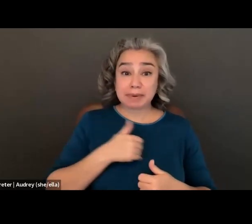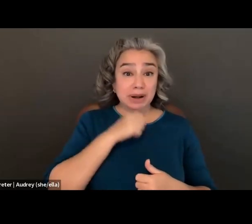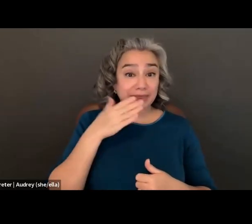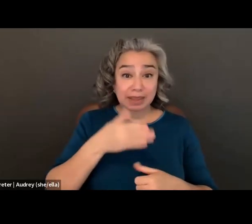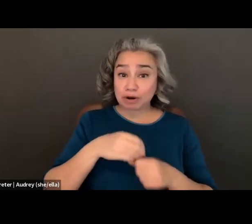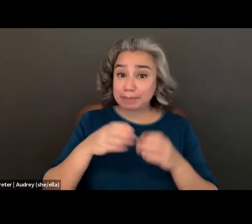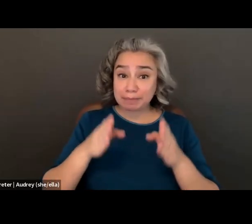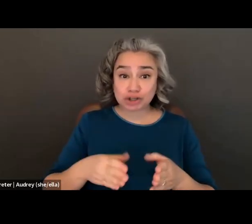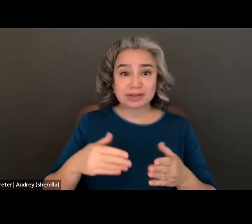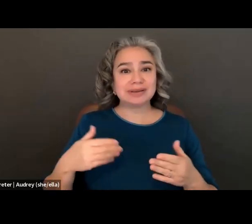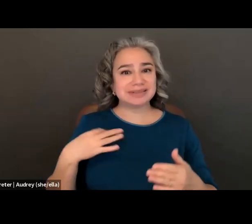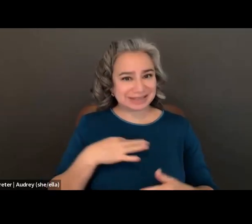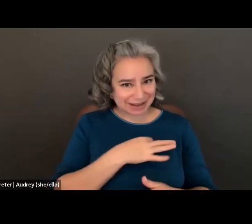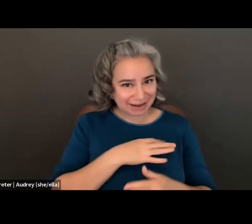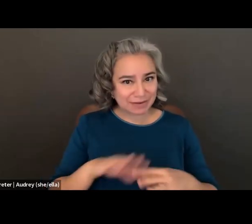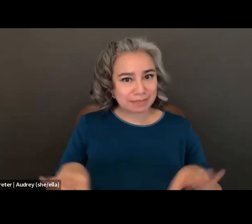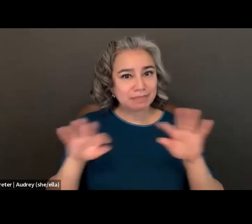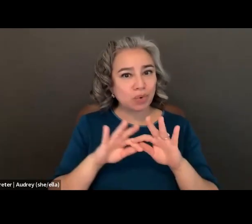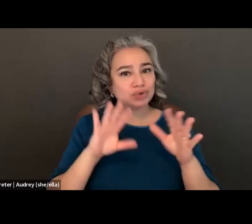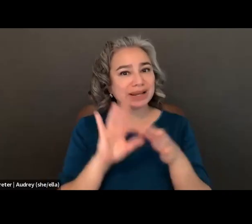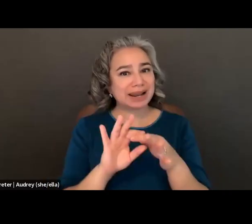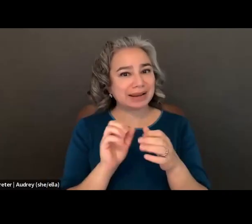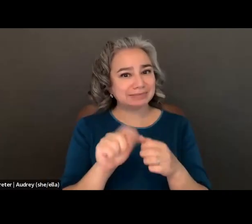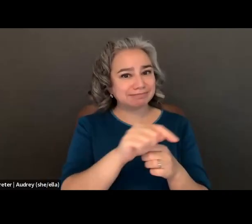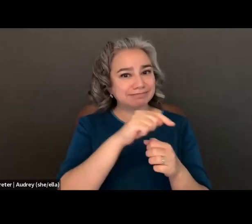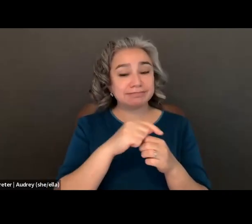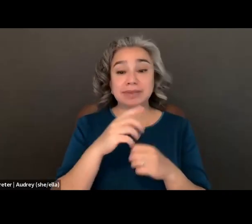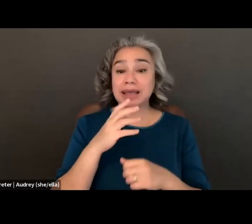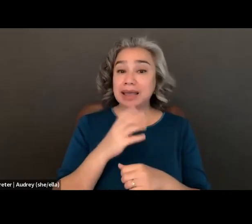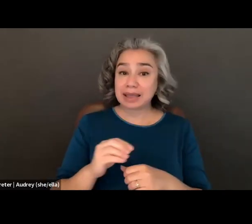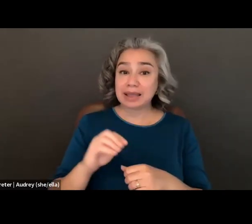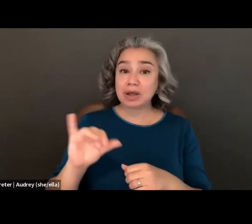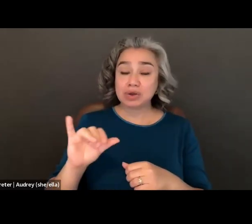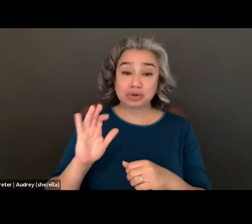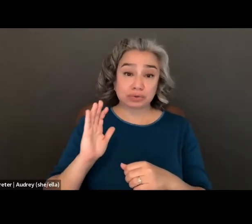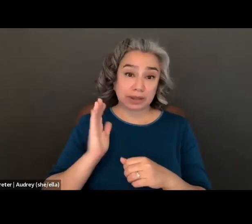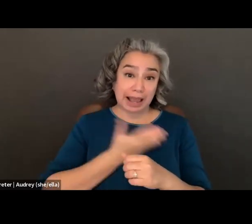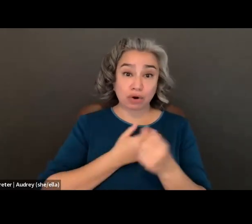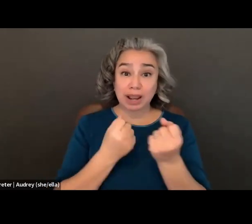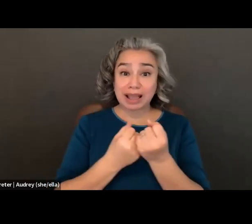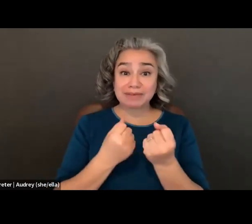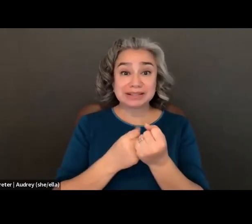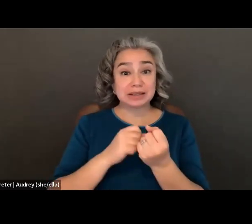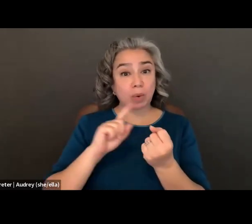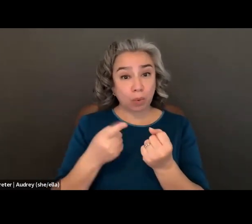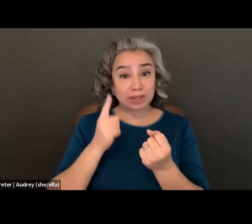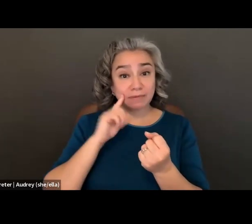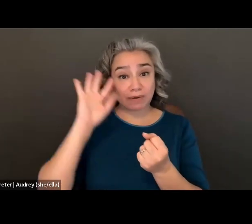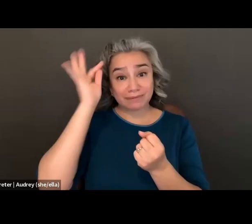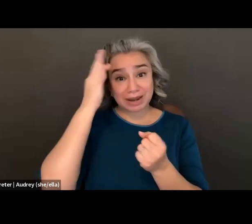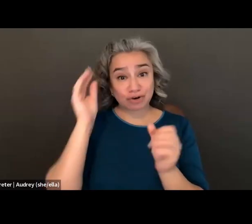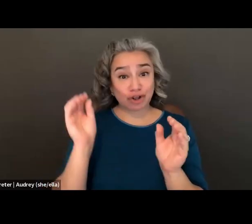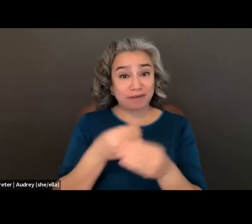person, their staff are just as important to connect with. Plus, our advocacy should never just be limited to federal